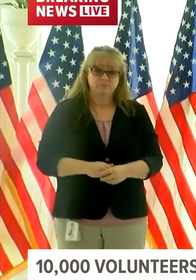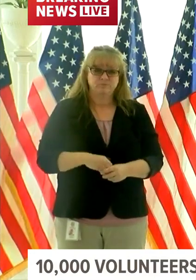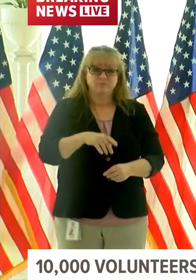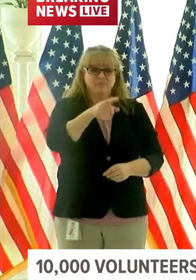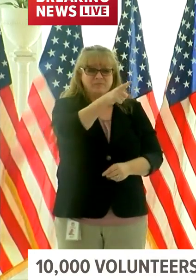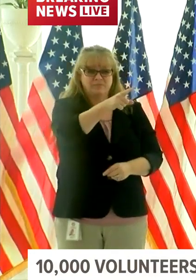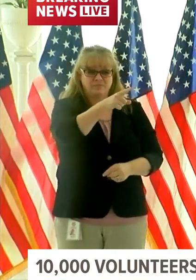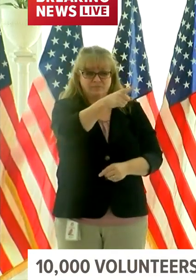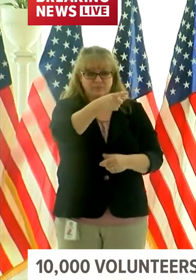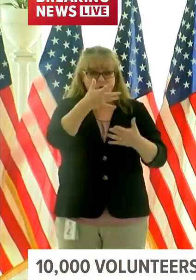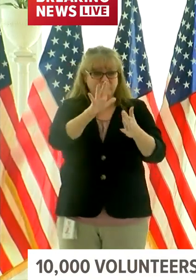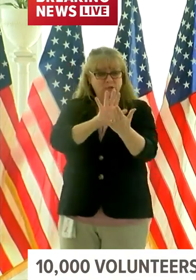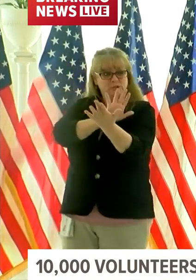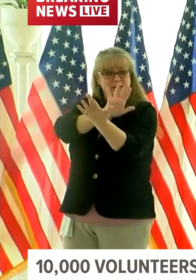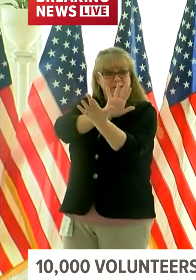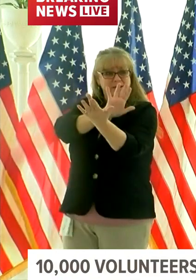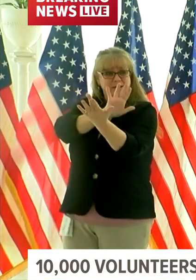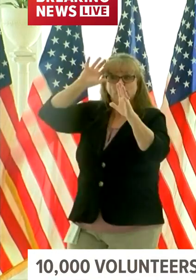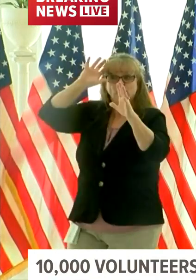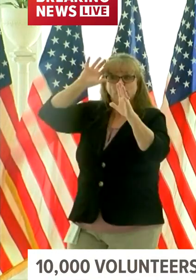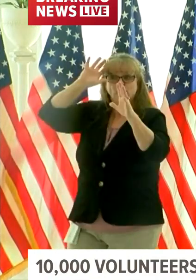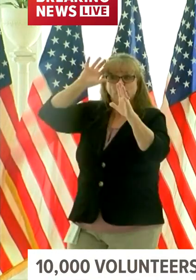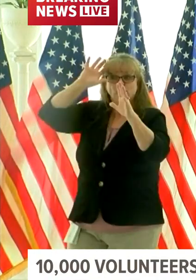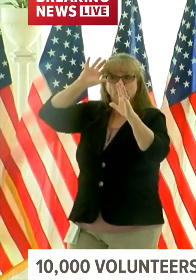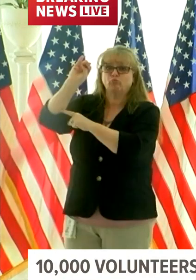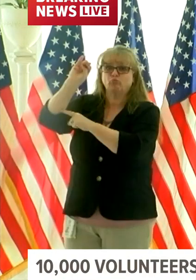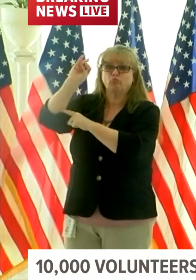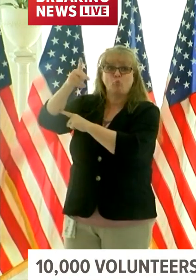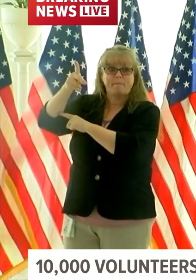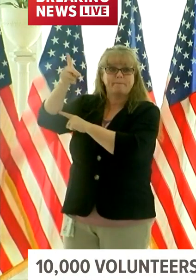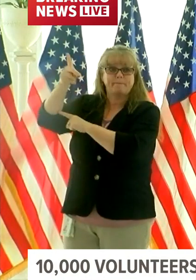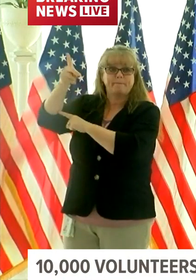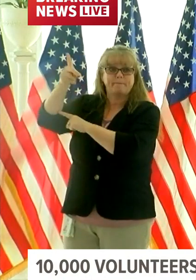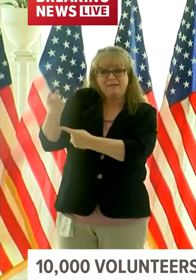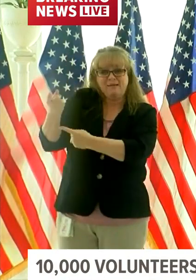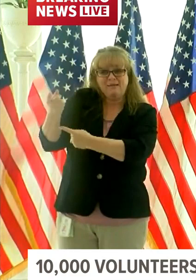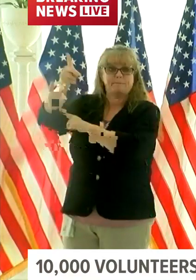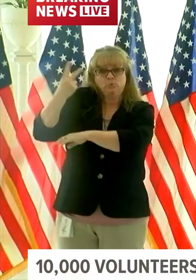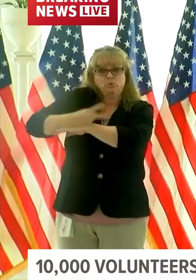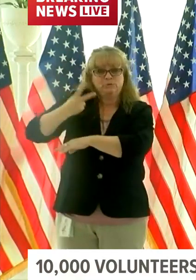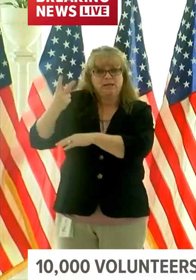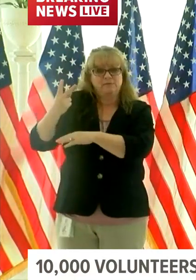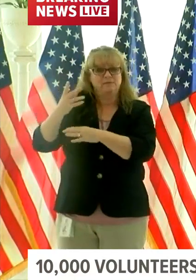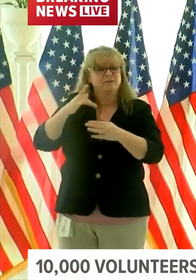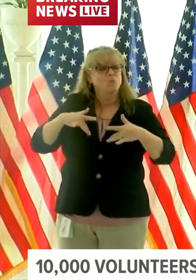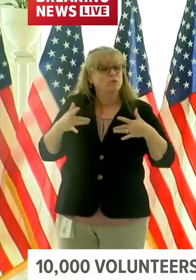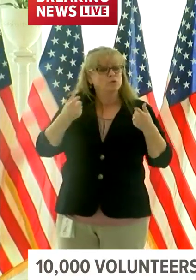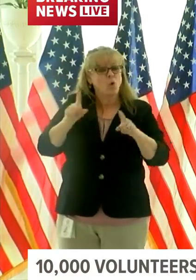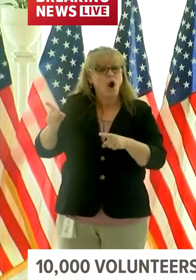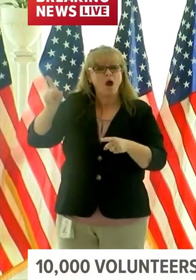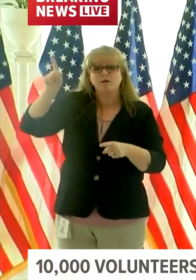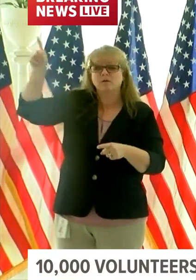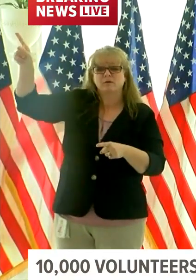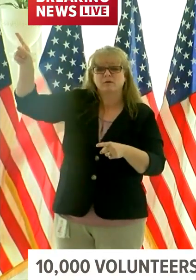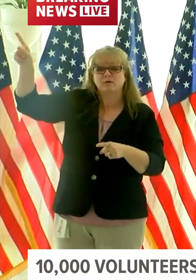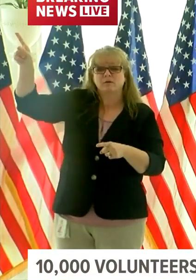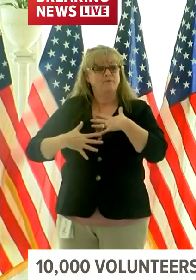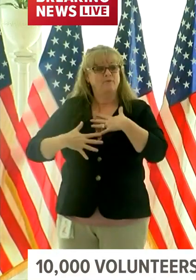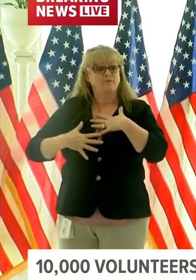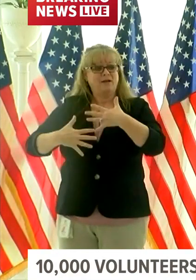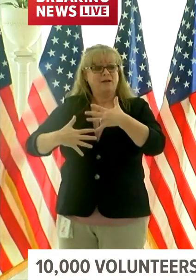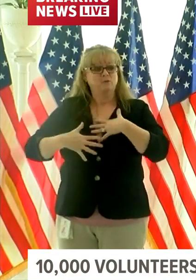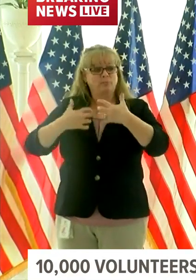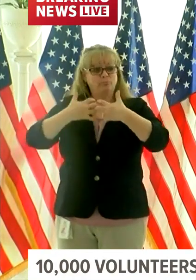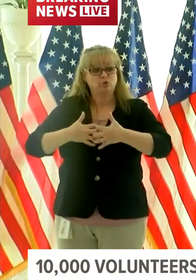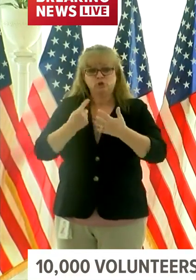last 48 hours or so regarding the problems Colorado has had getting ventilators? So I'm in regular touch with the White House.